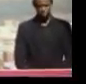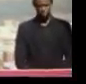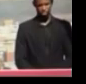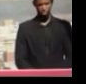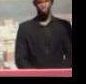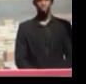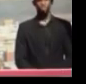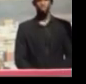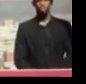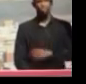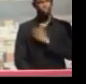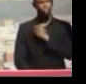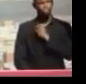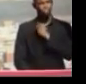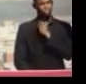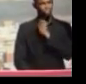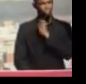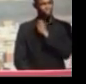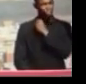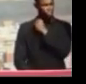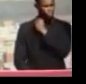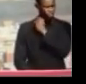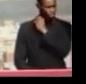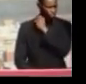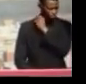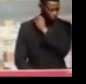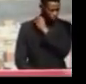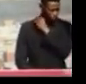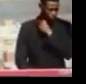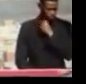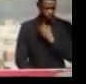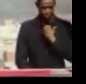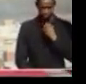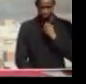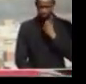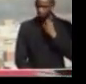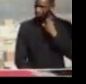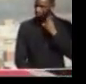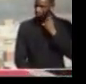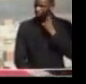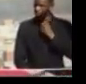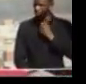So we can't entrust old people with the future, which they will not be there. They won't be.